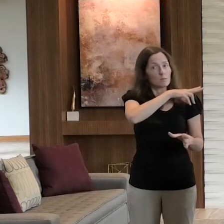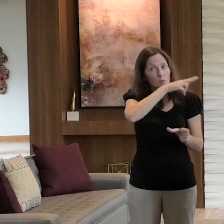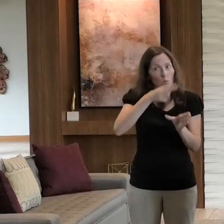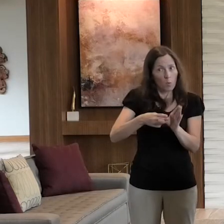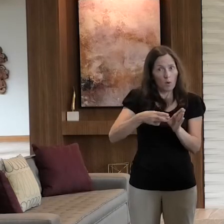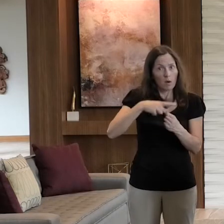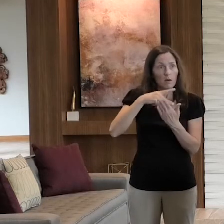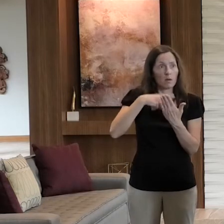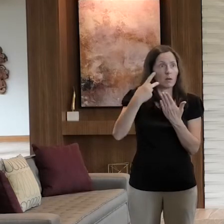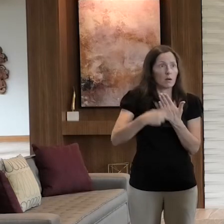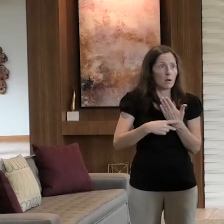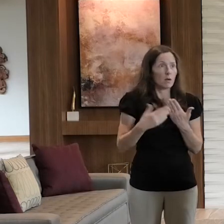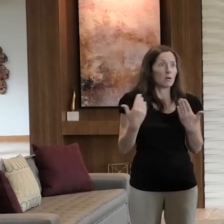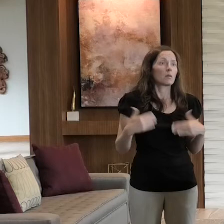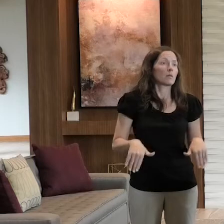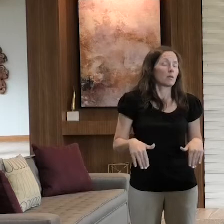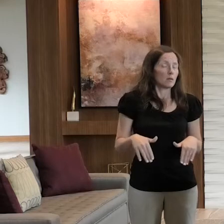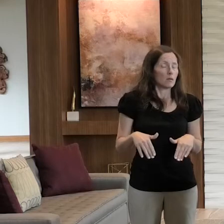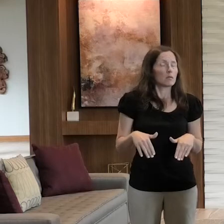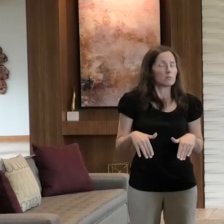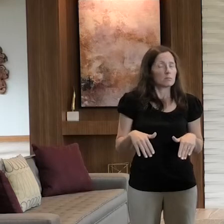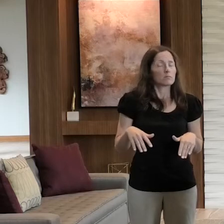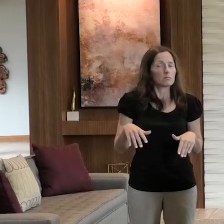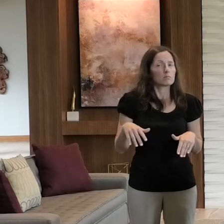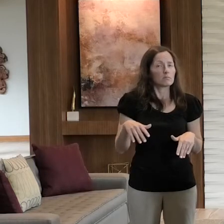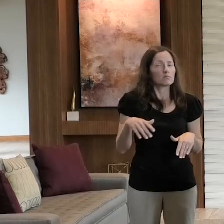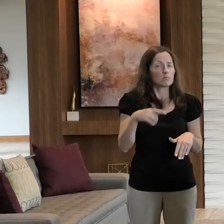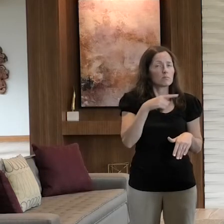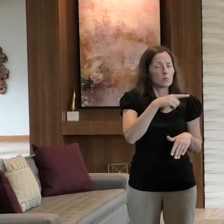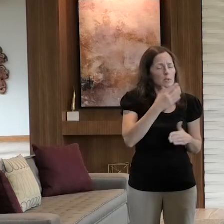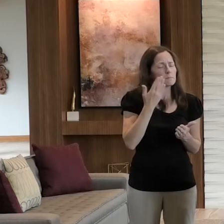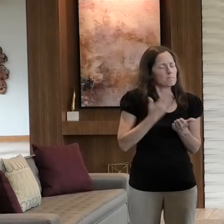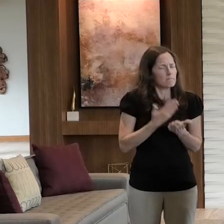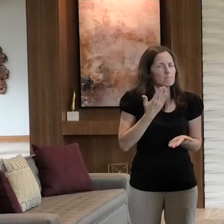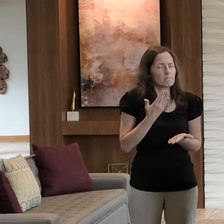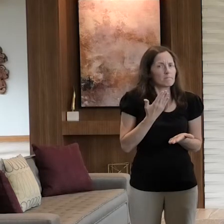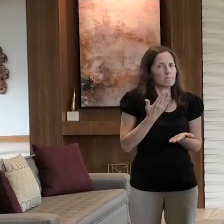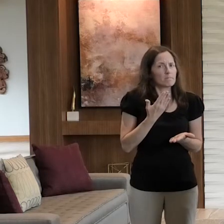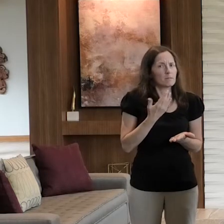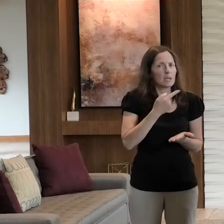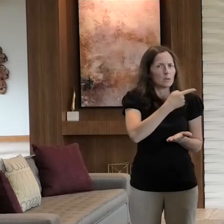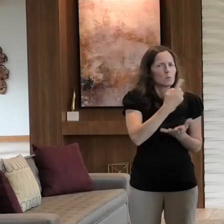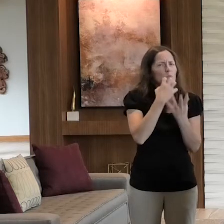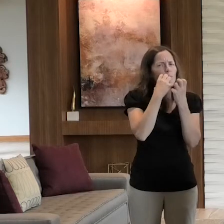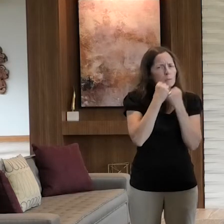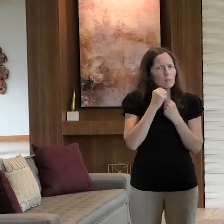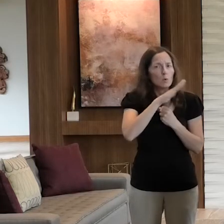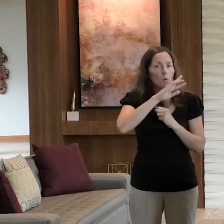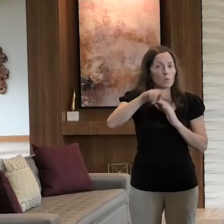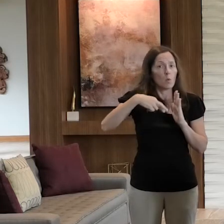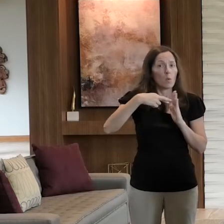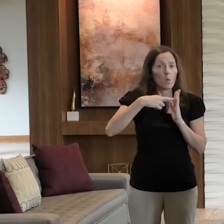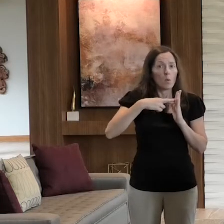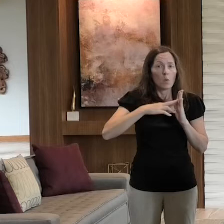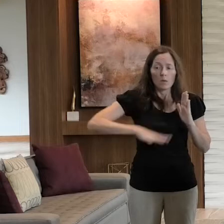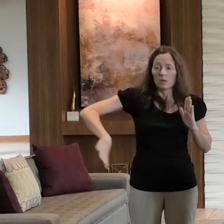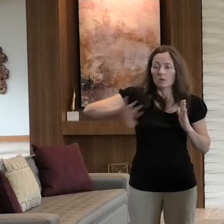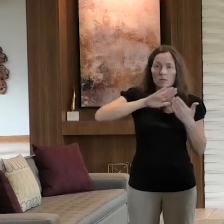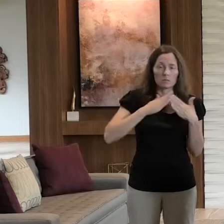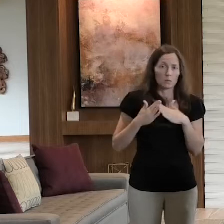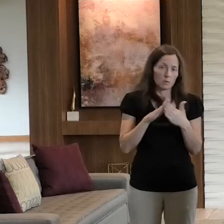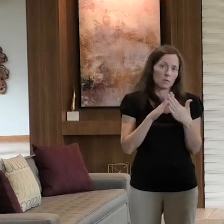lot about how you value your role in the community and how